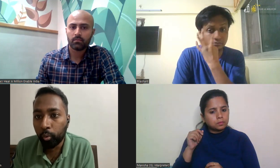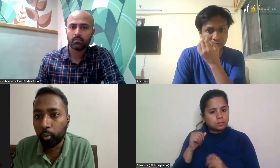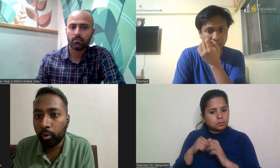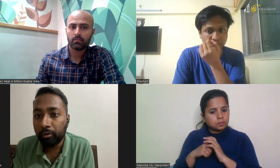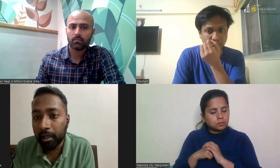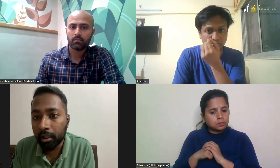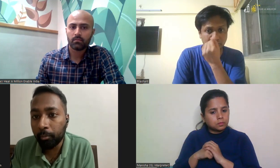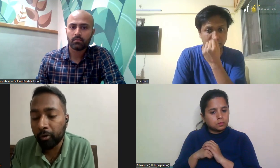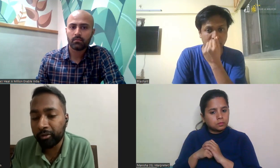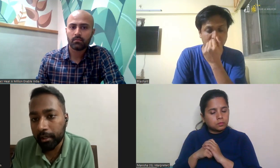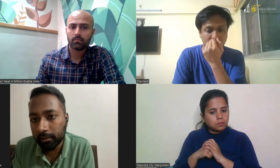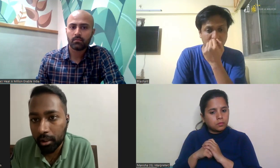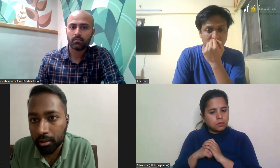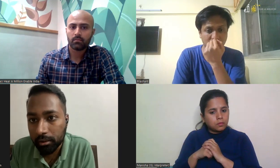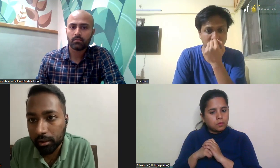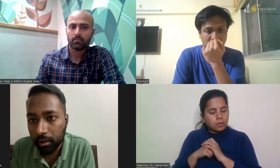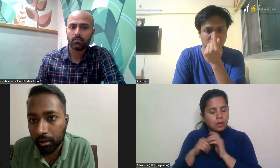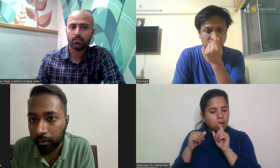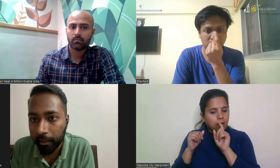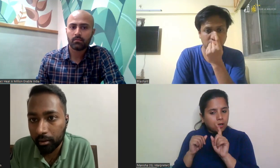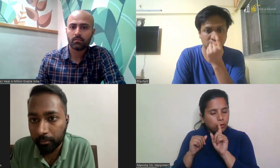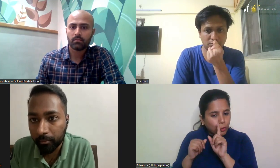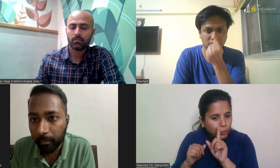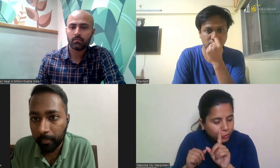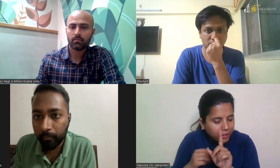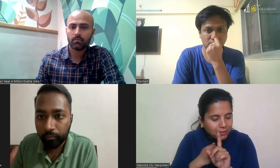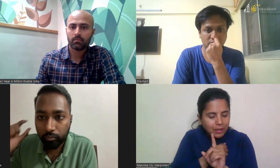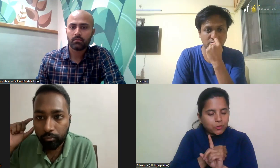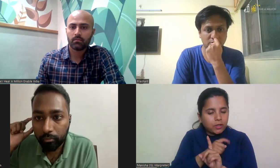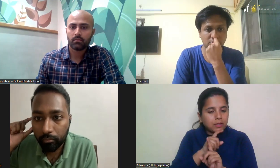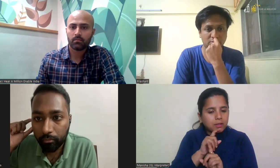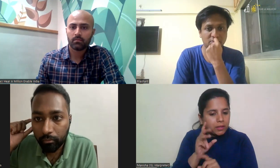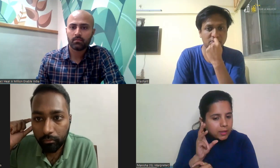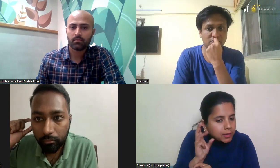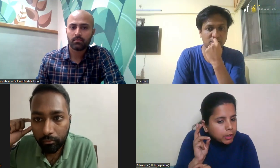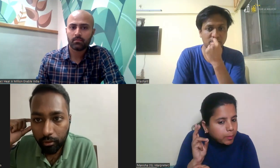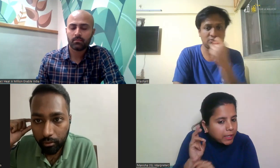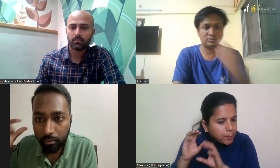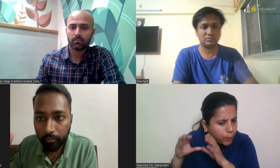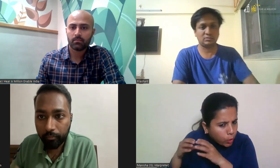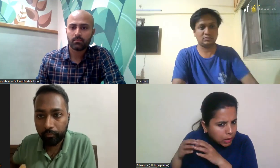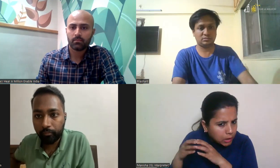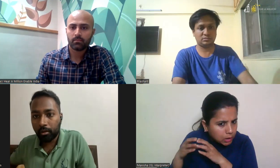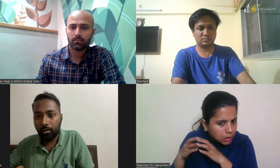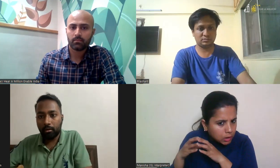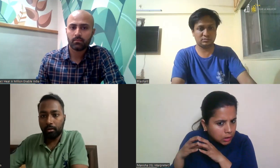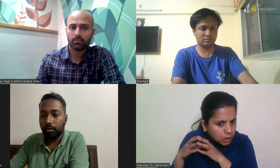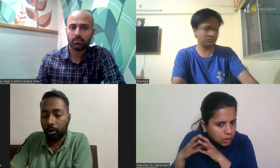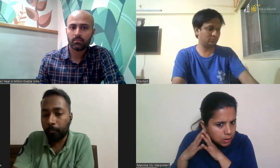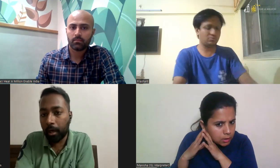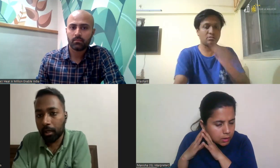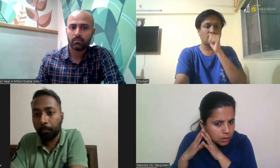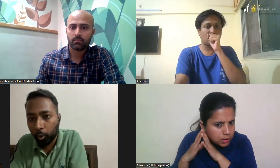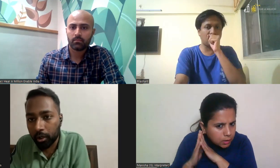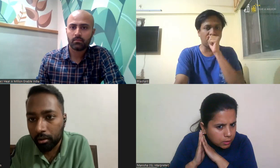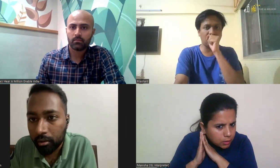to victim of the accidents, right? Uh, oh, sorry. I'm sorry. There is third party poll.